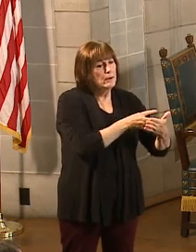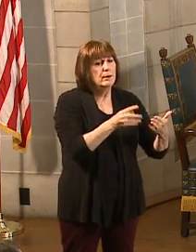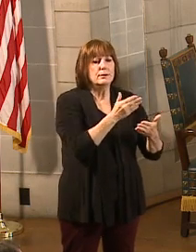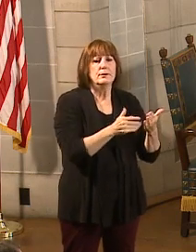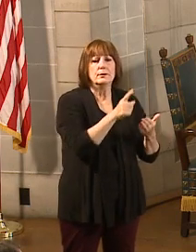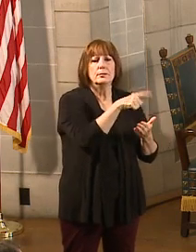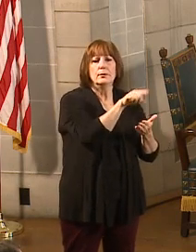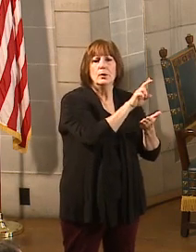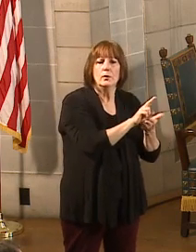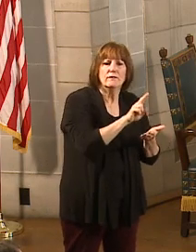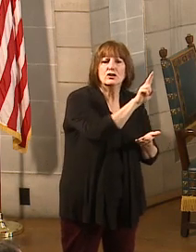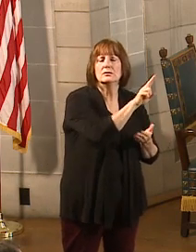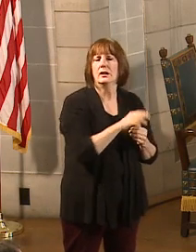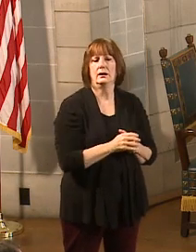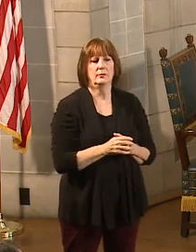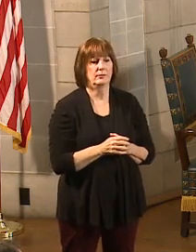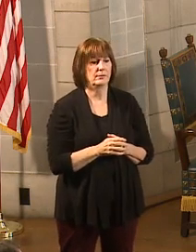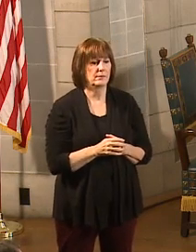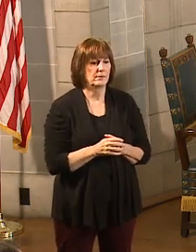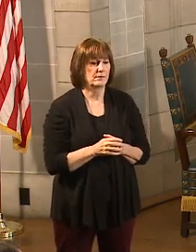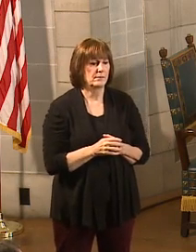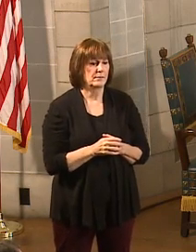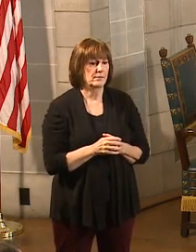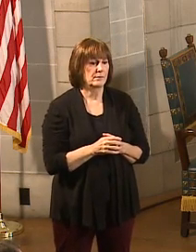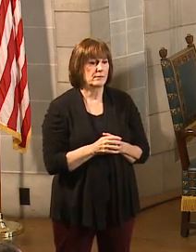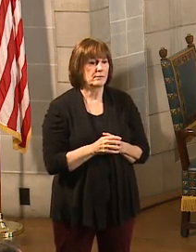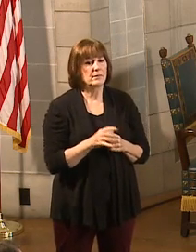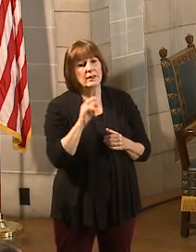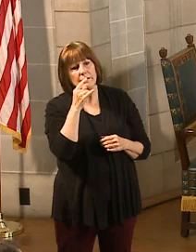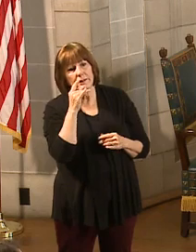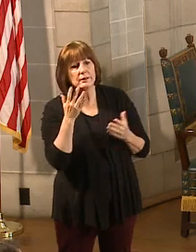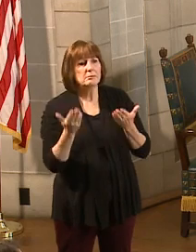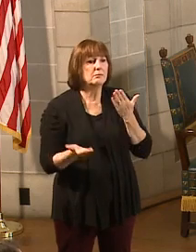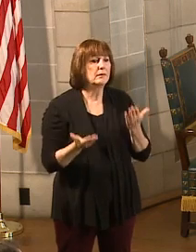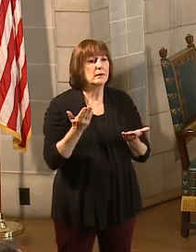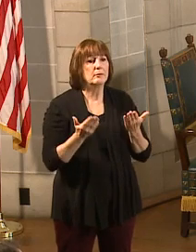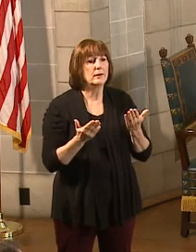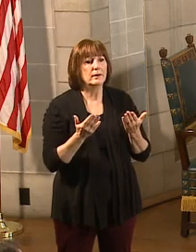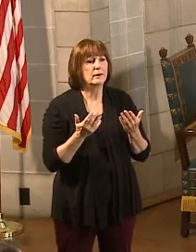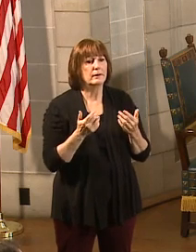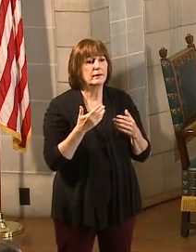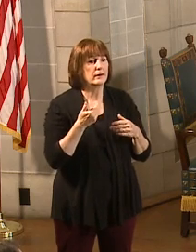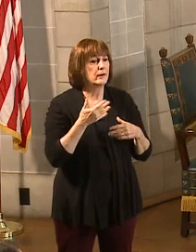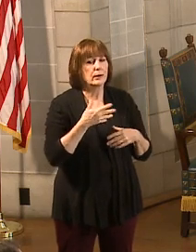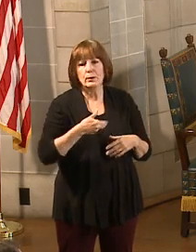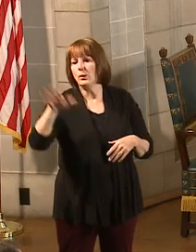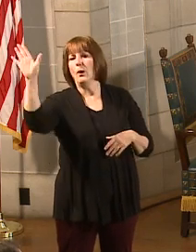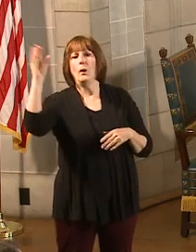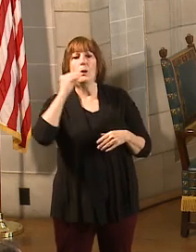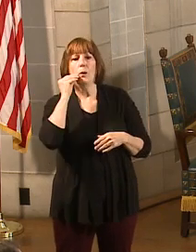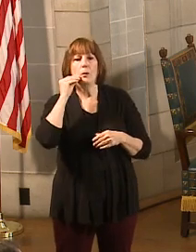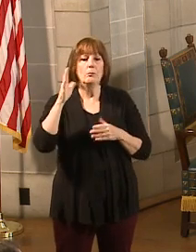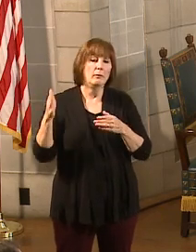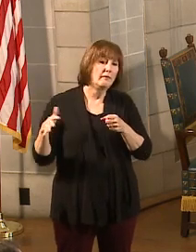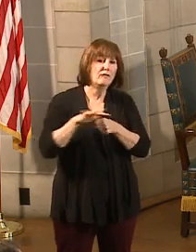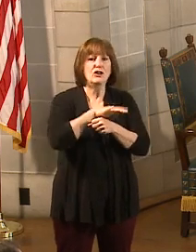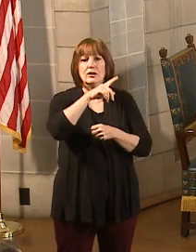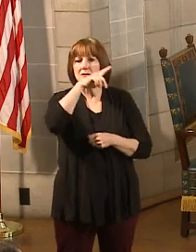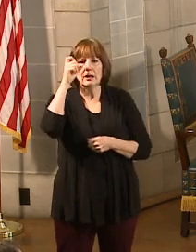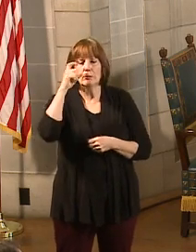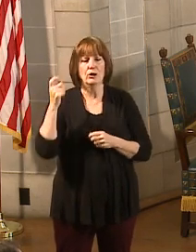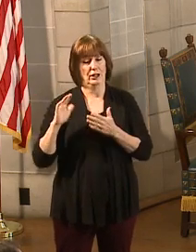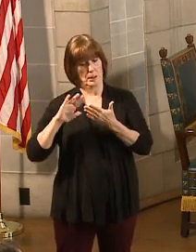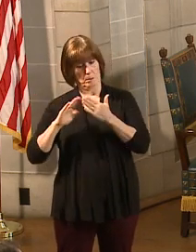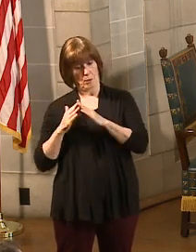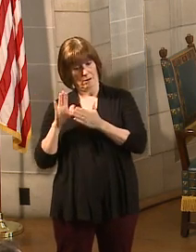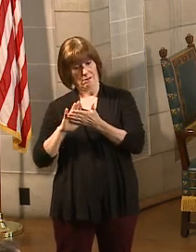of our universities where they have, kids go almost completely away over the summer. They continue to provide those classes throughout the